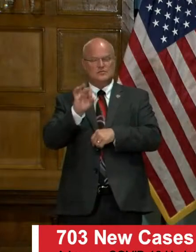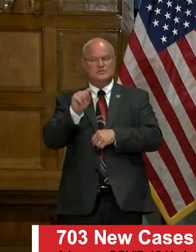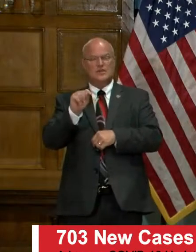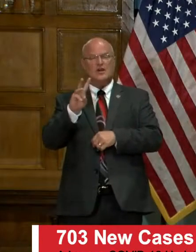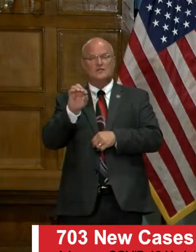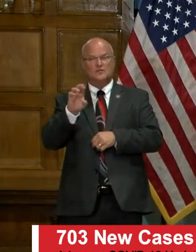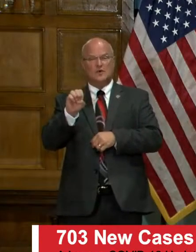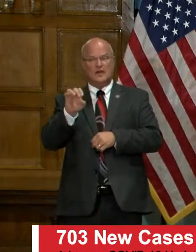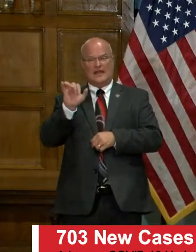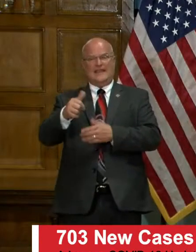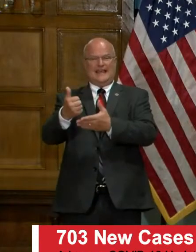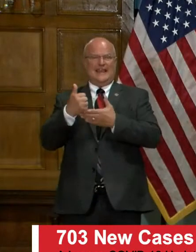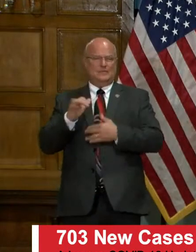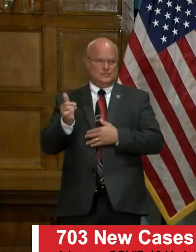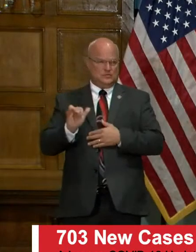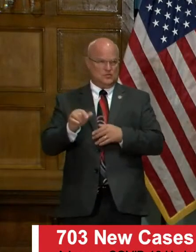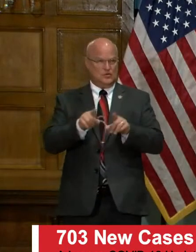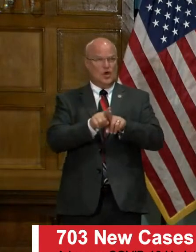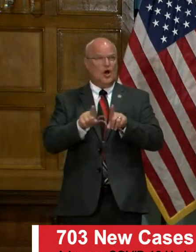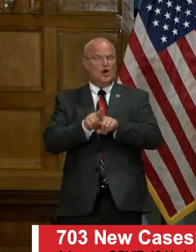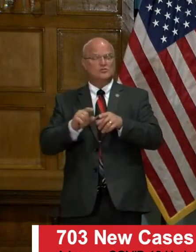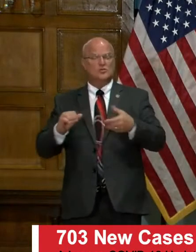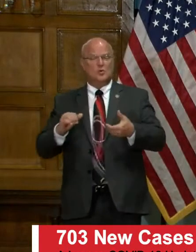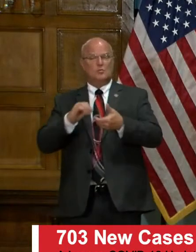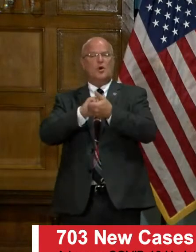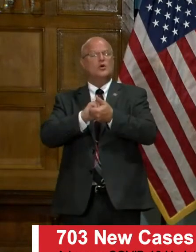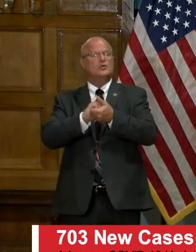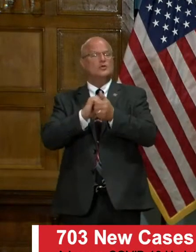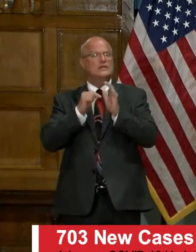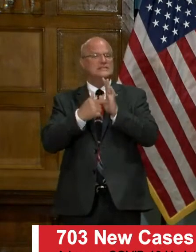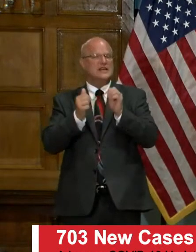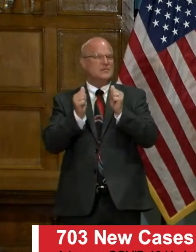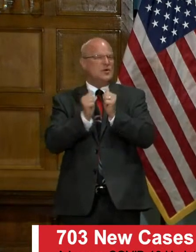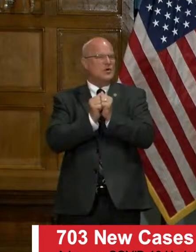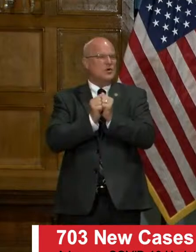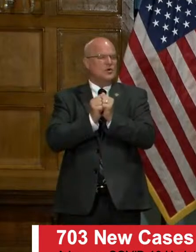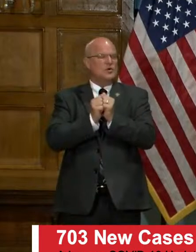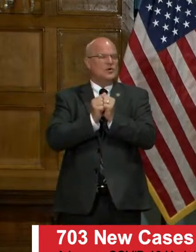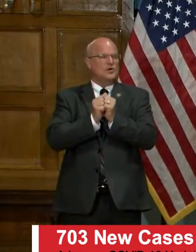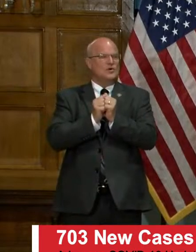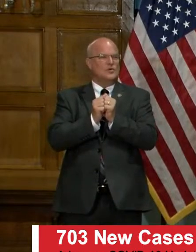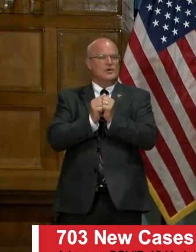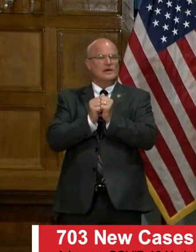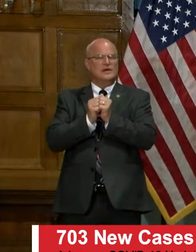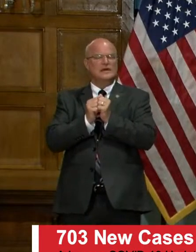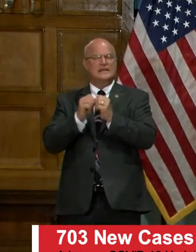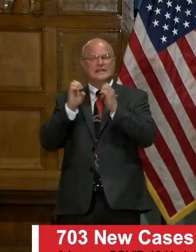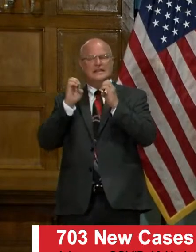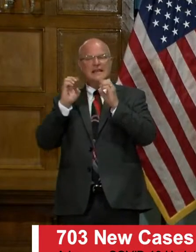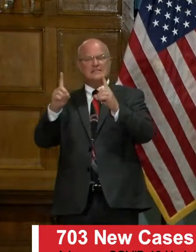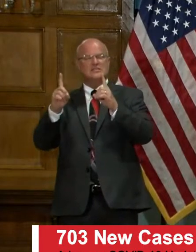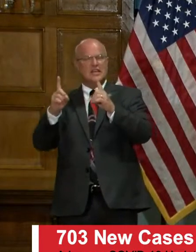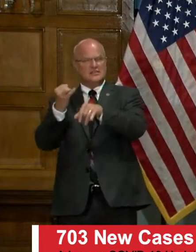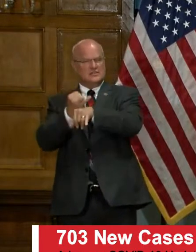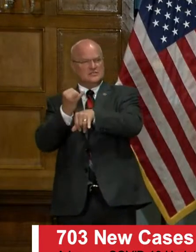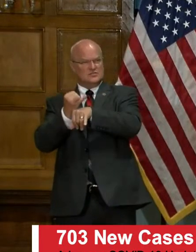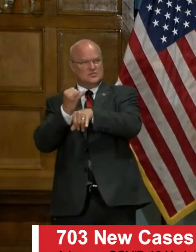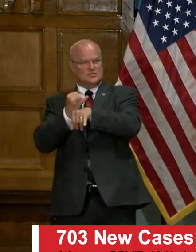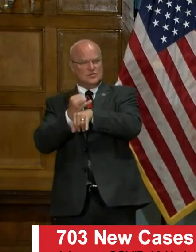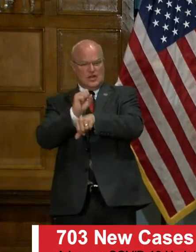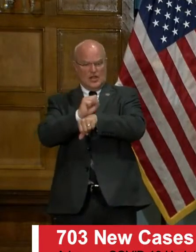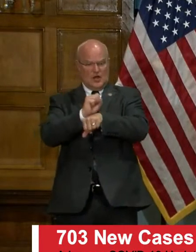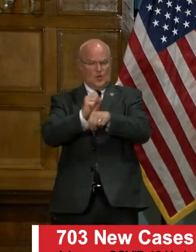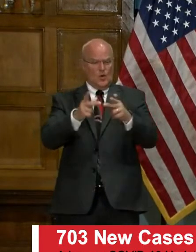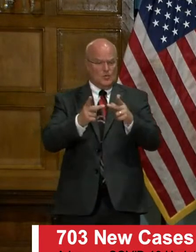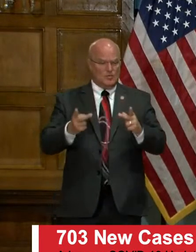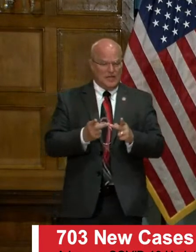software can help us in that as well. Also partnering, for example, with educational institutions and with work